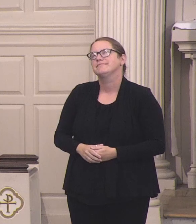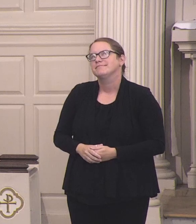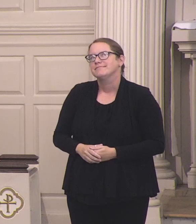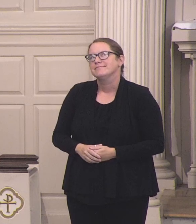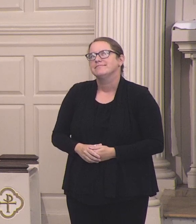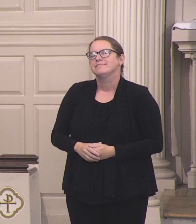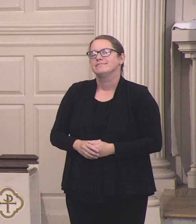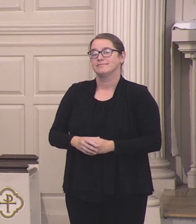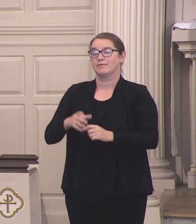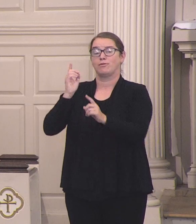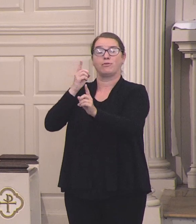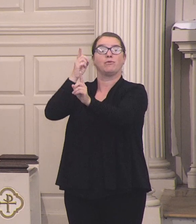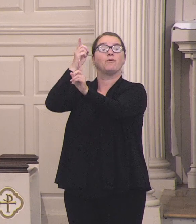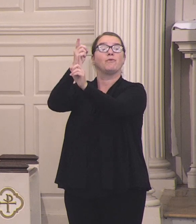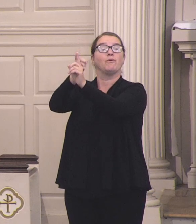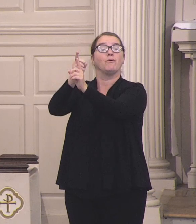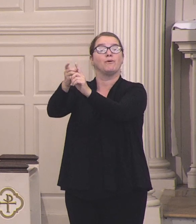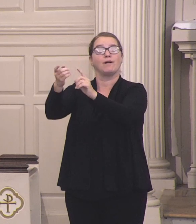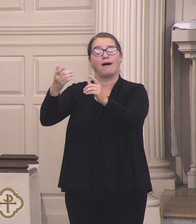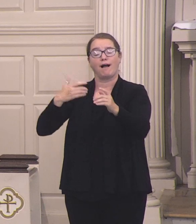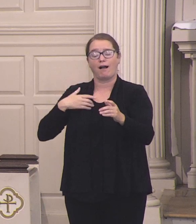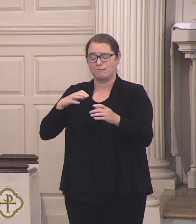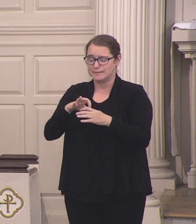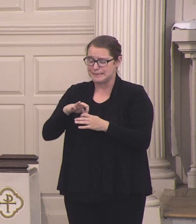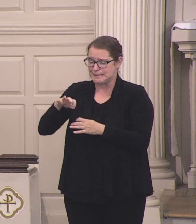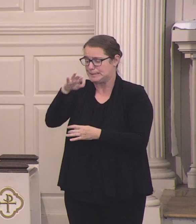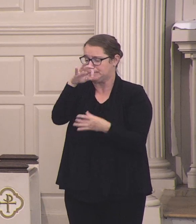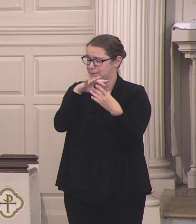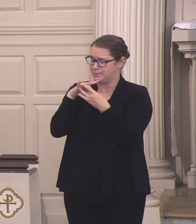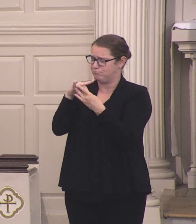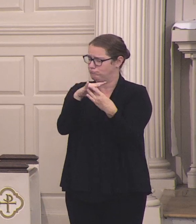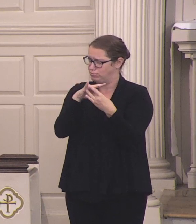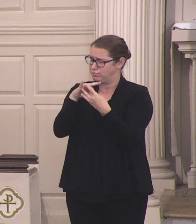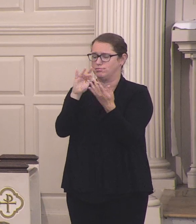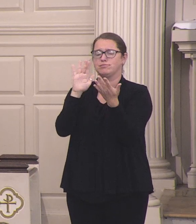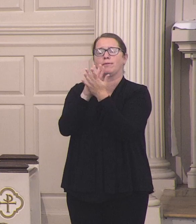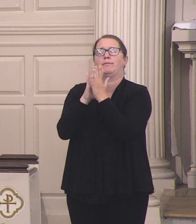striving to preserve the unity of the Spirit through the bond of peace.